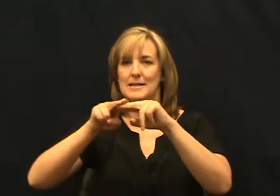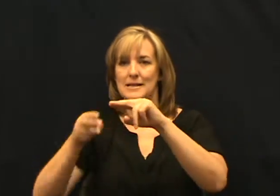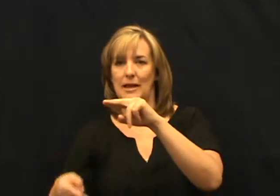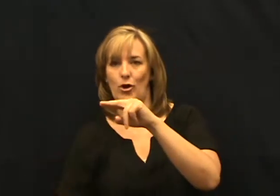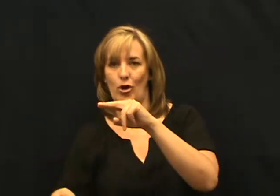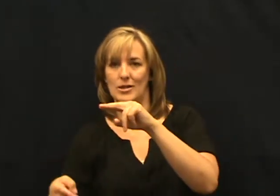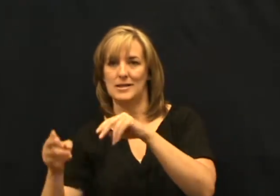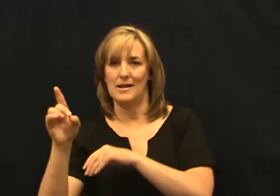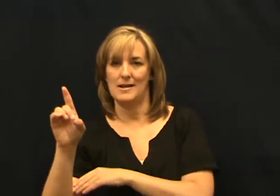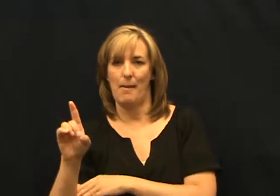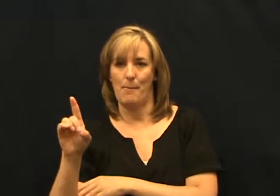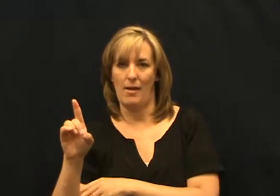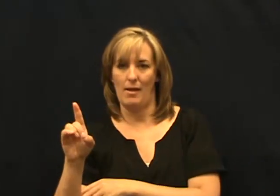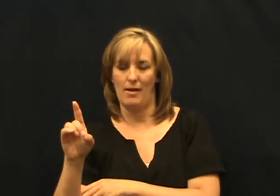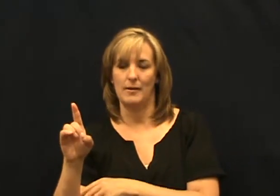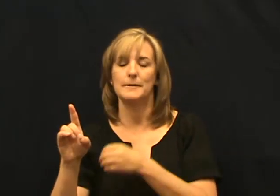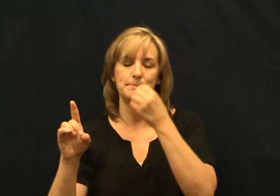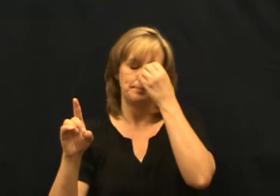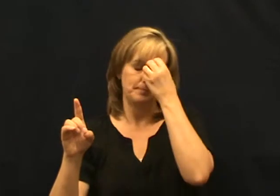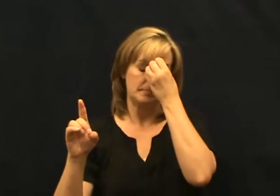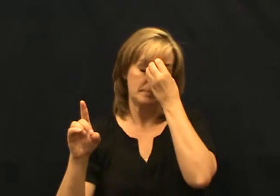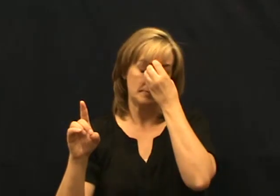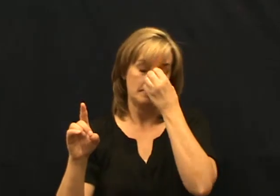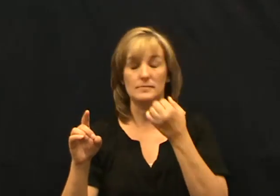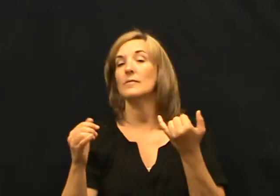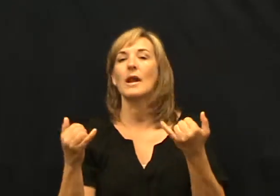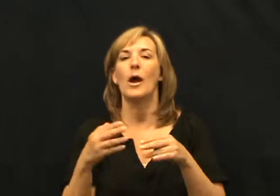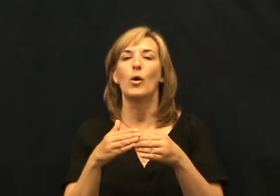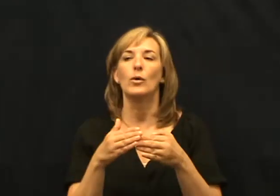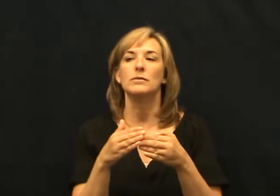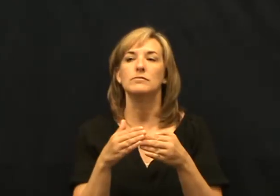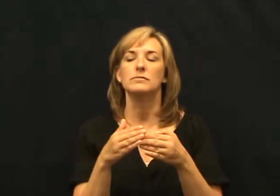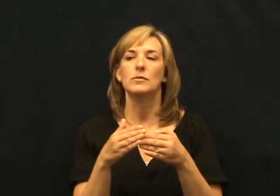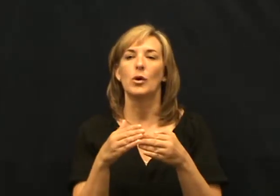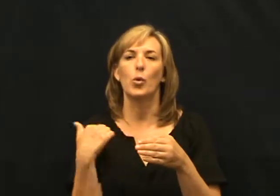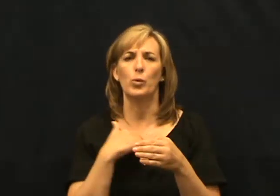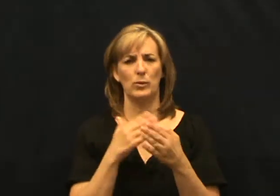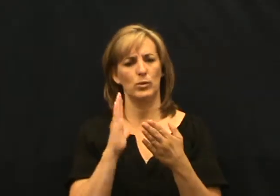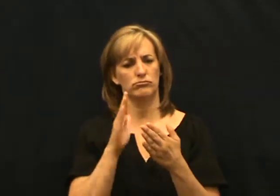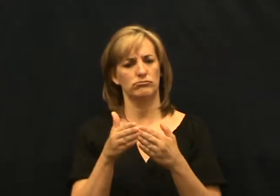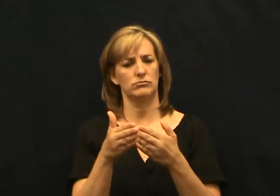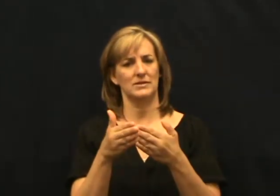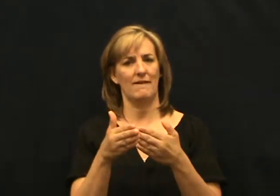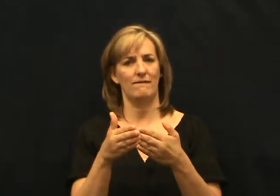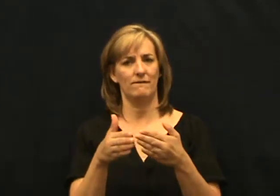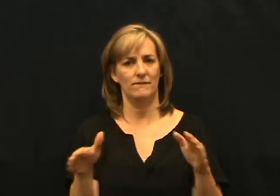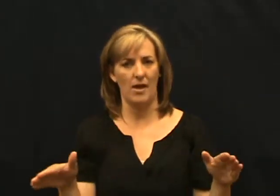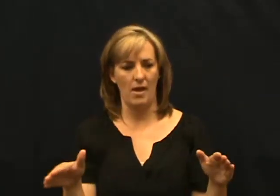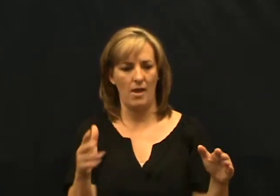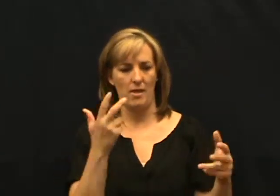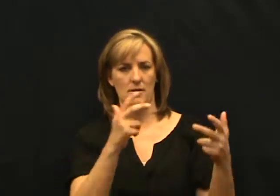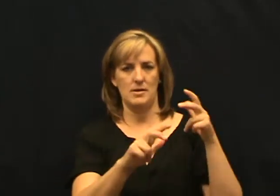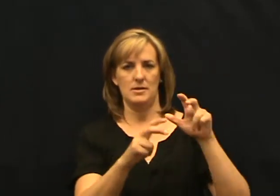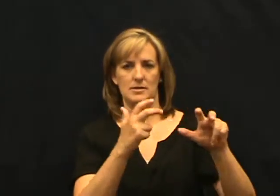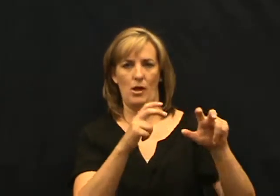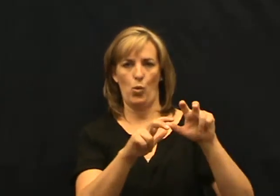Now, we're going to divide stockholders' equity, or if you will, disambiguate it with contributed